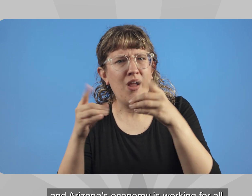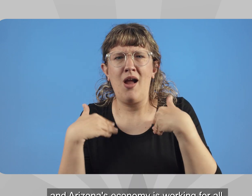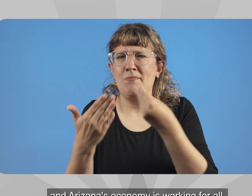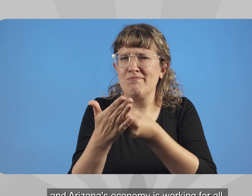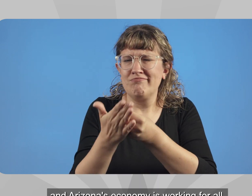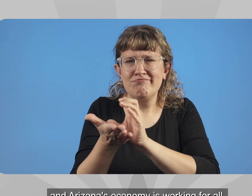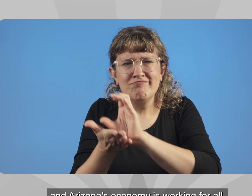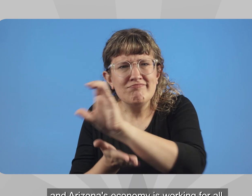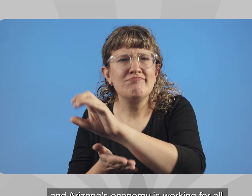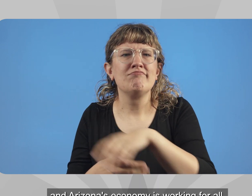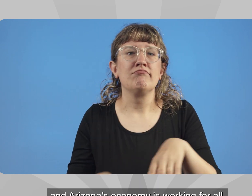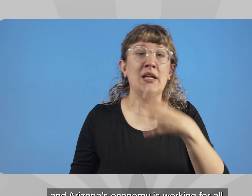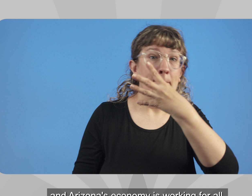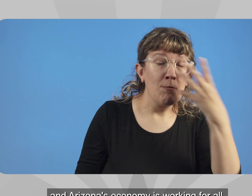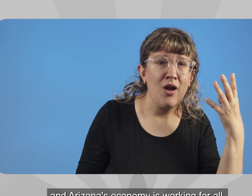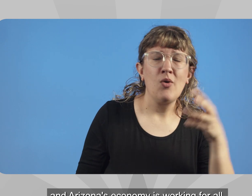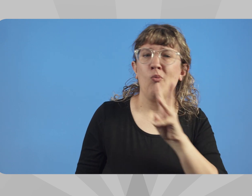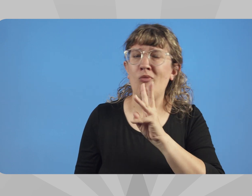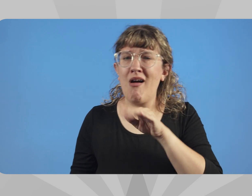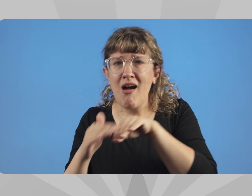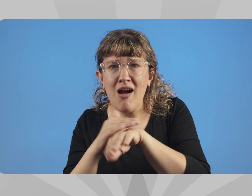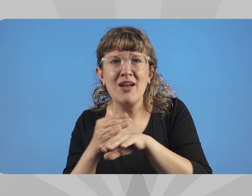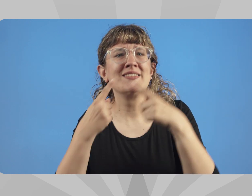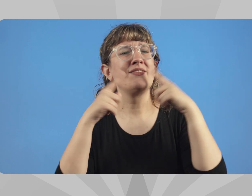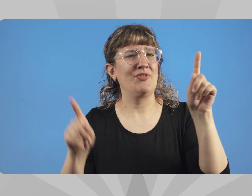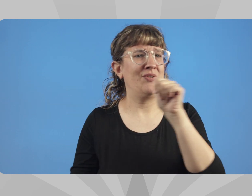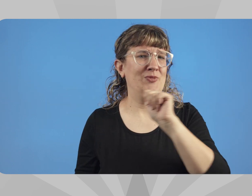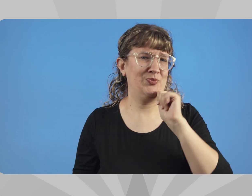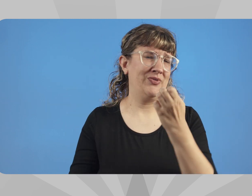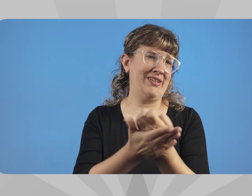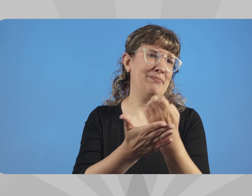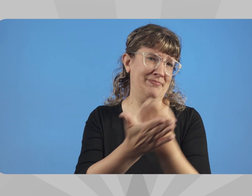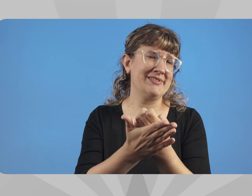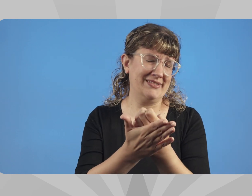water accessible, and Arizona's economy is working for all.